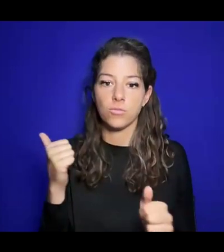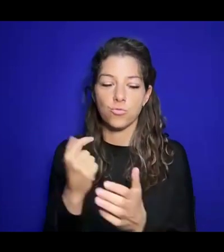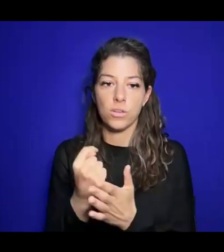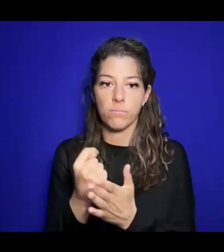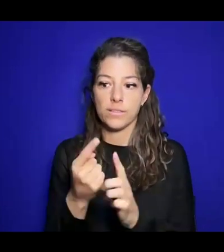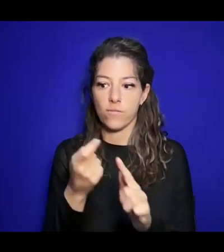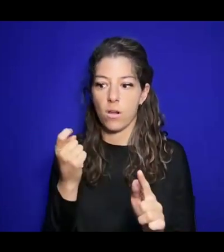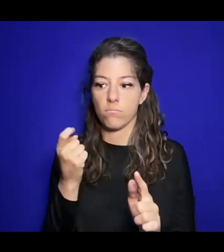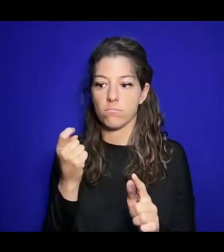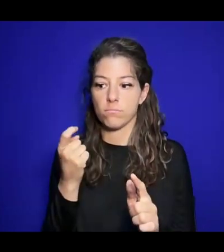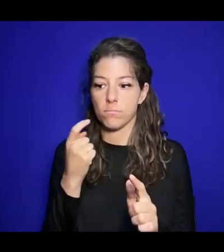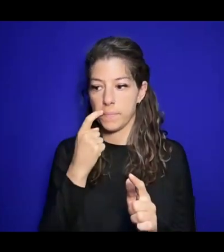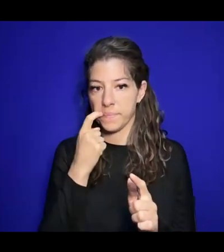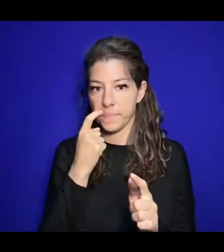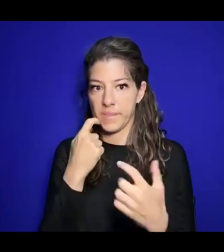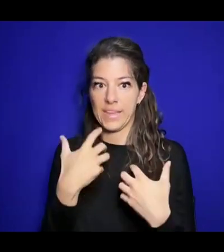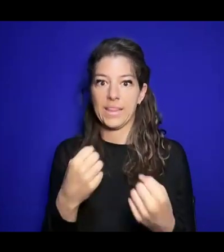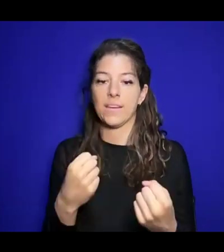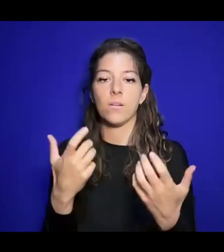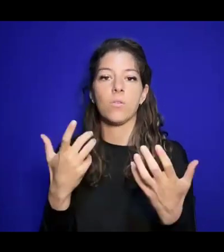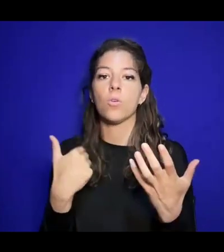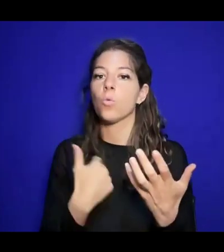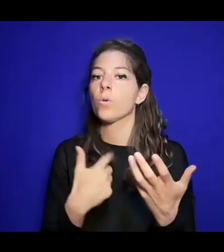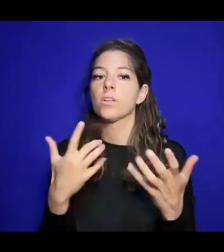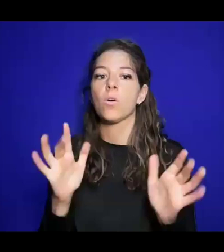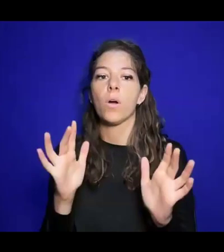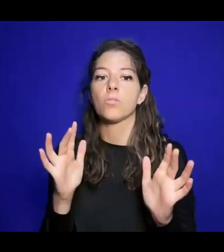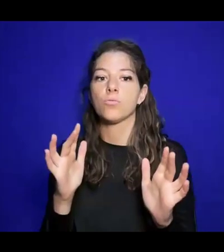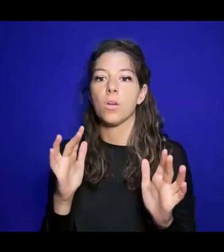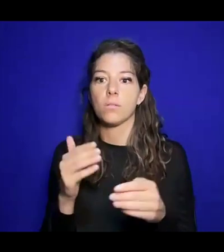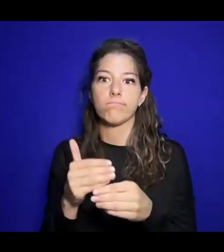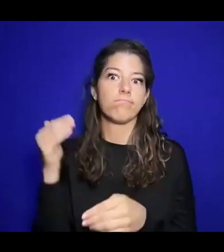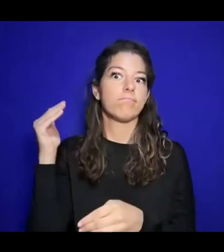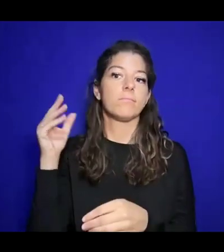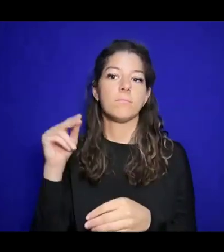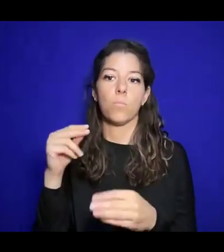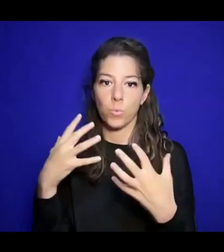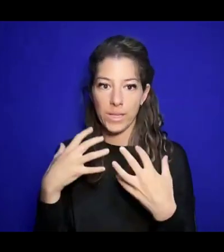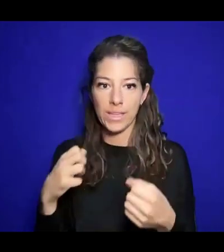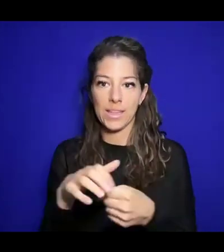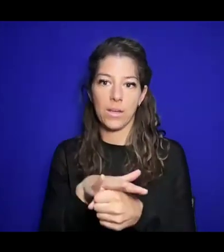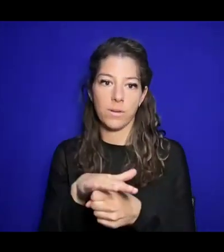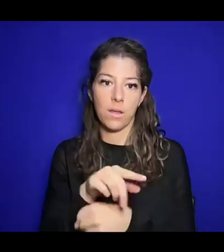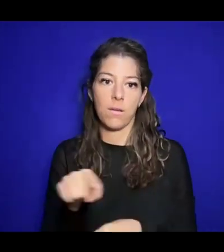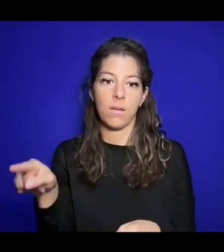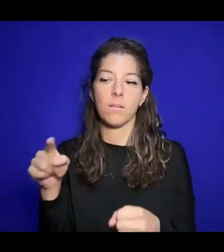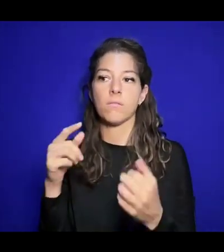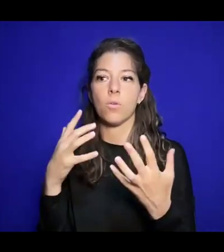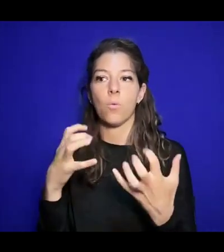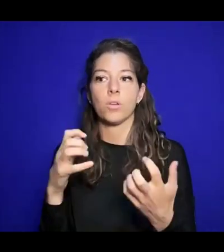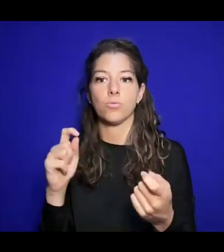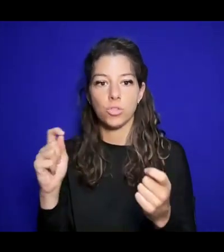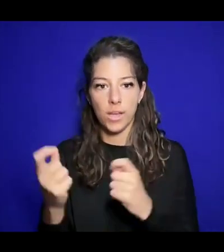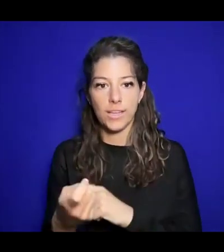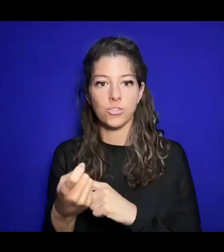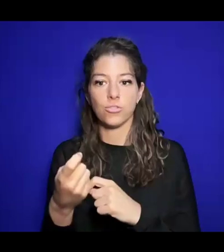from getting to it to heal it. We don't want it to just wall off. We want to heal the area. So we want to kind of change